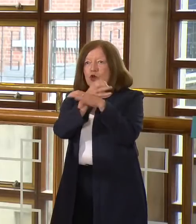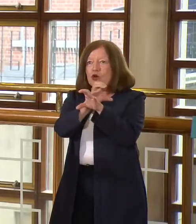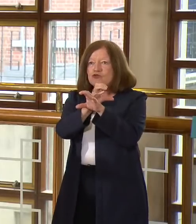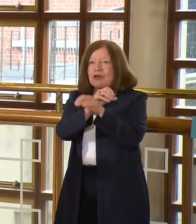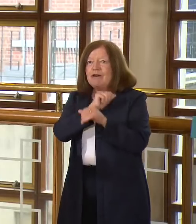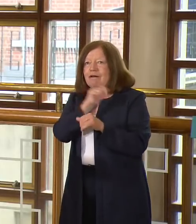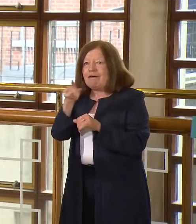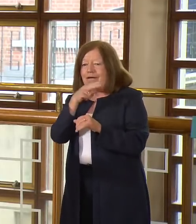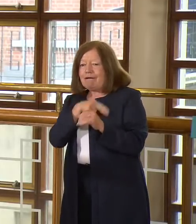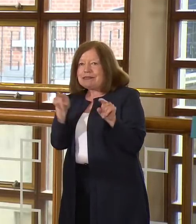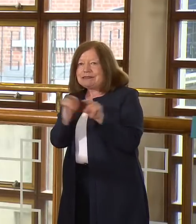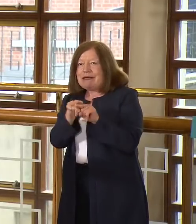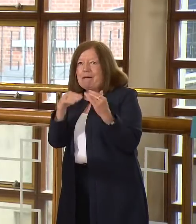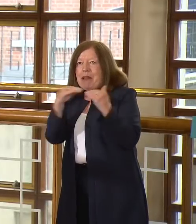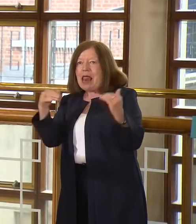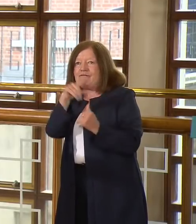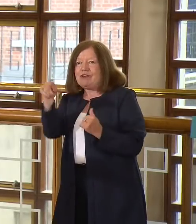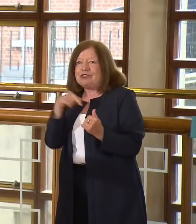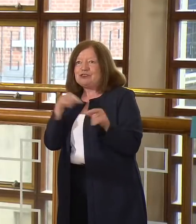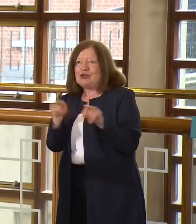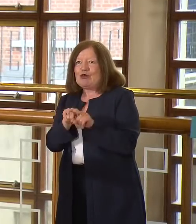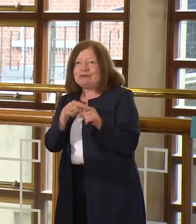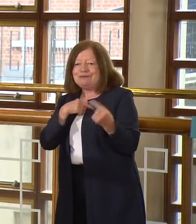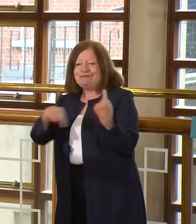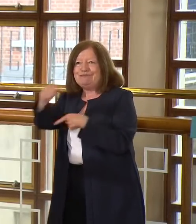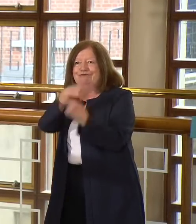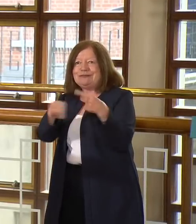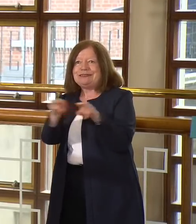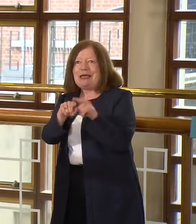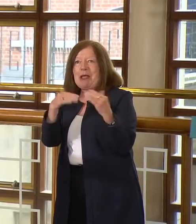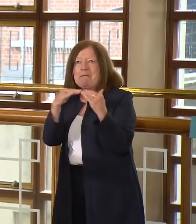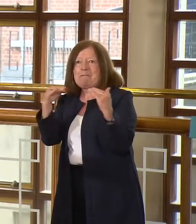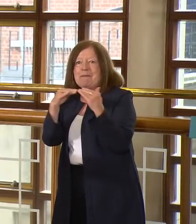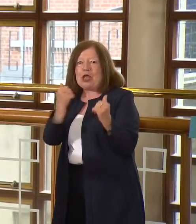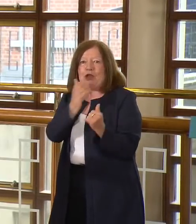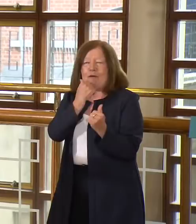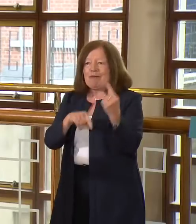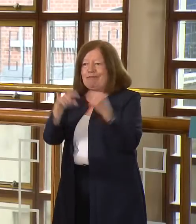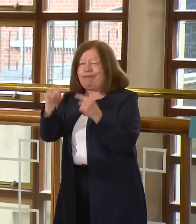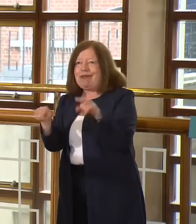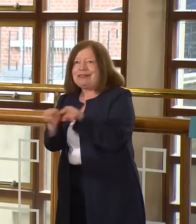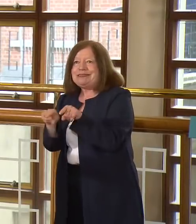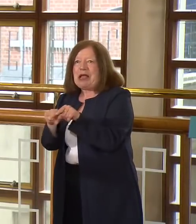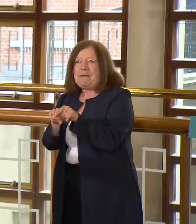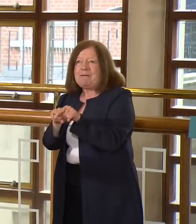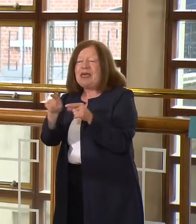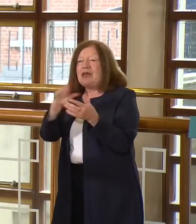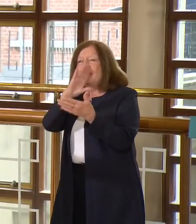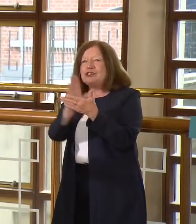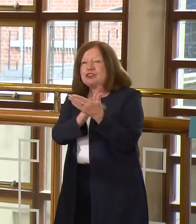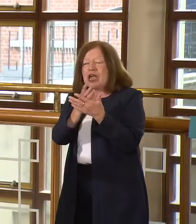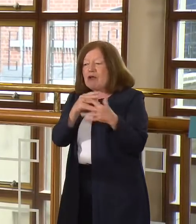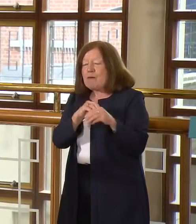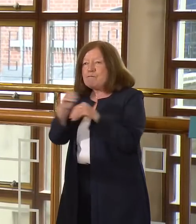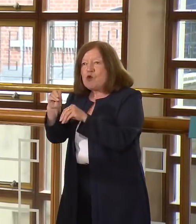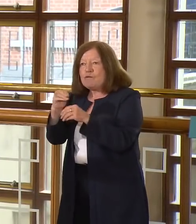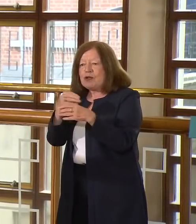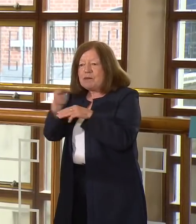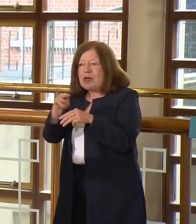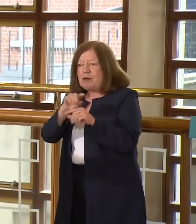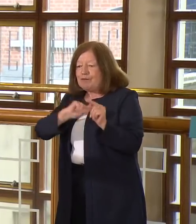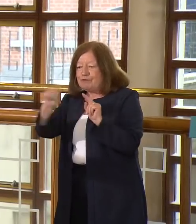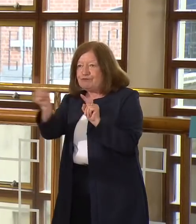at or close to the kinds of threshold of incidence that would apply in this country. And the sharing and movement of people between countries that